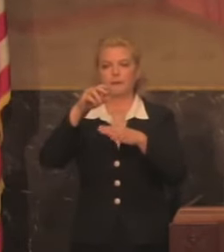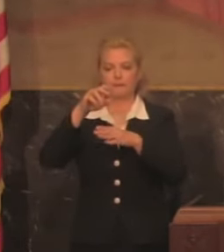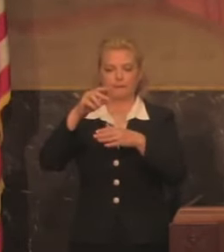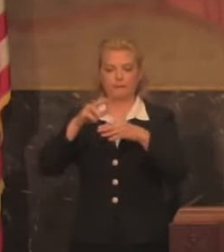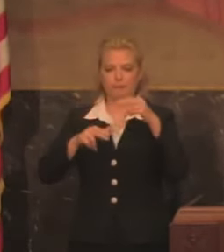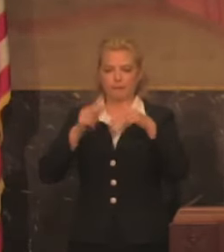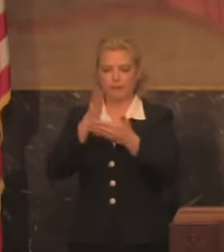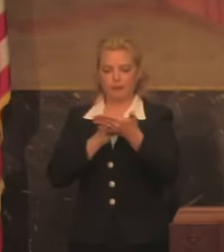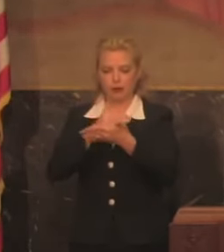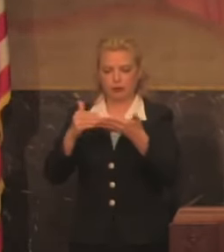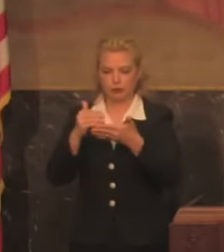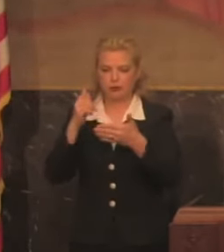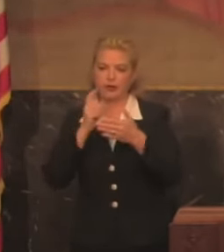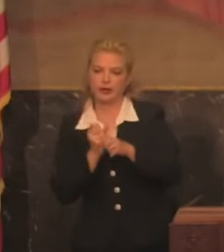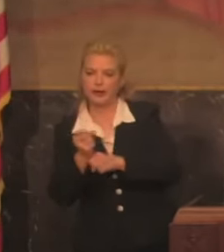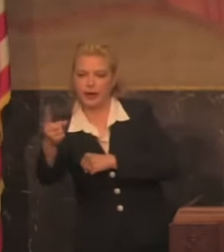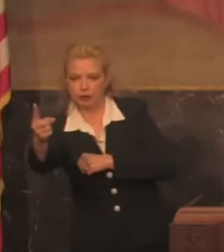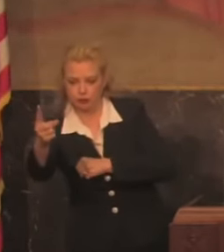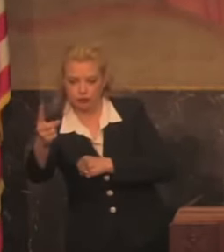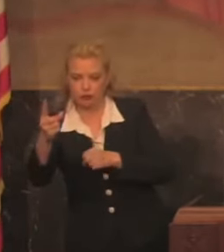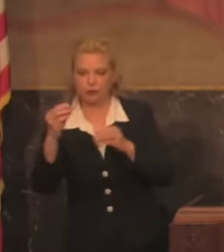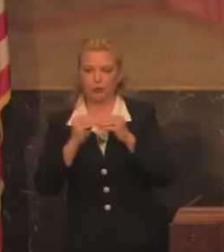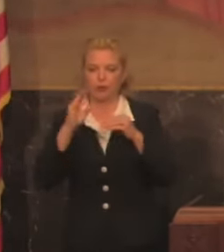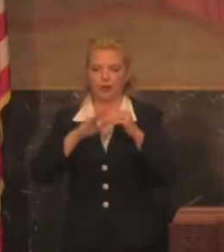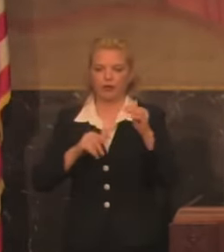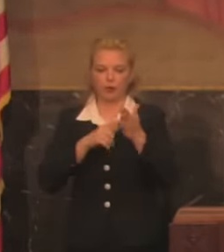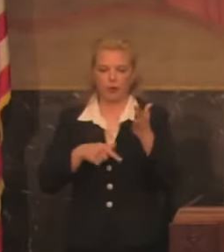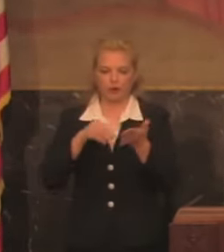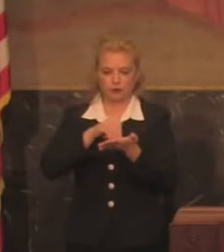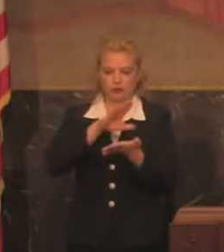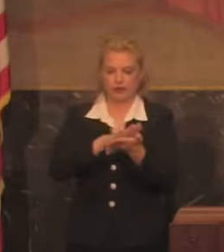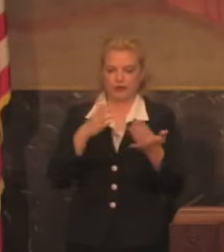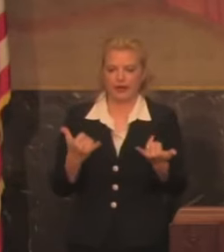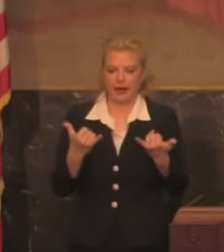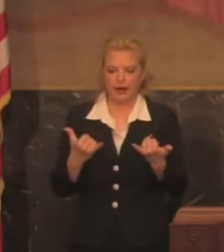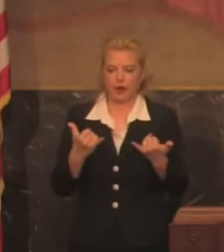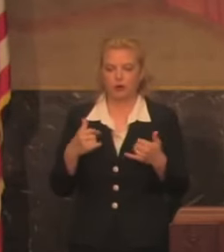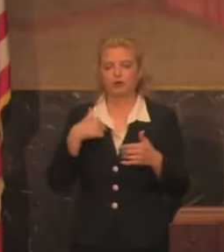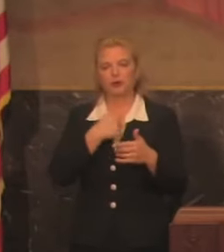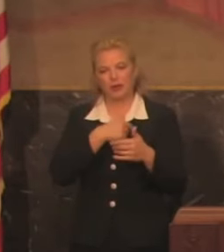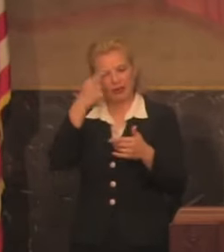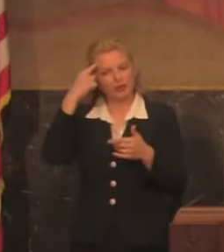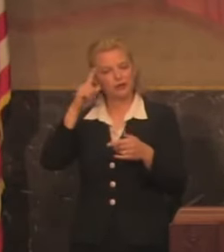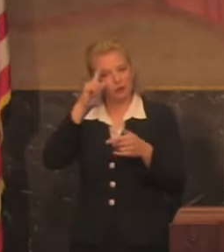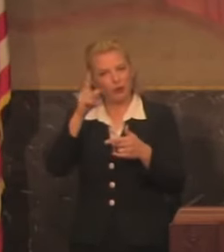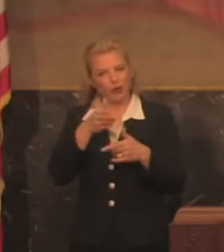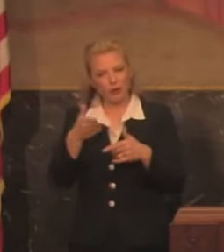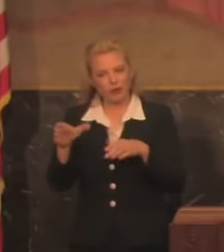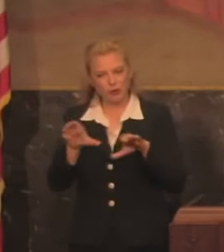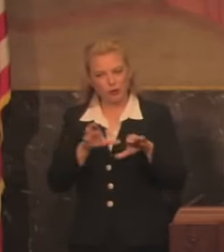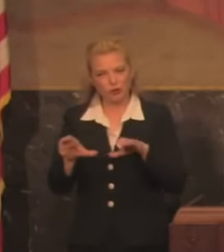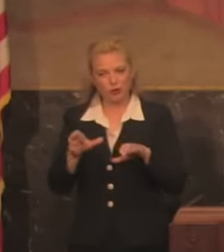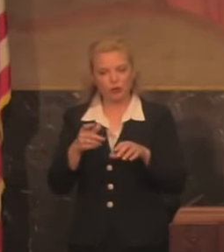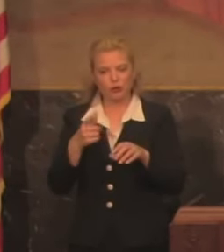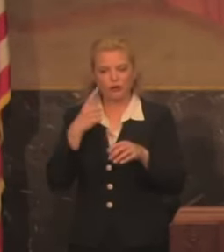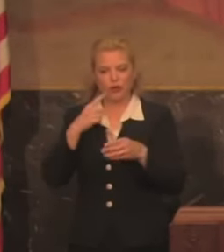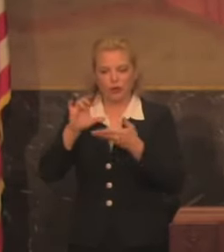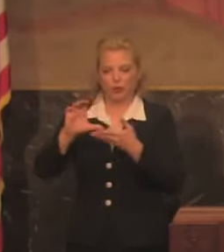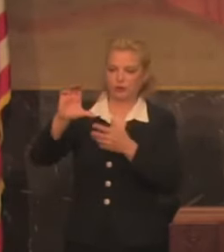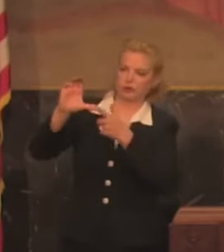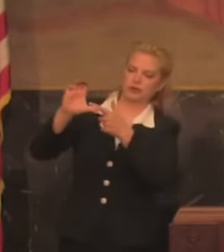for currently in order for them to make those payments next year. So we think it's a smart thing to do from excess